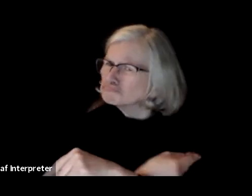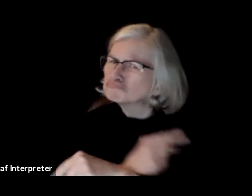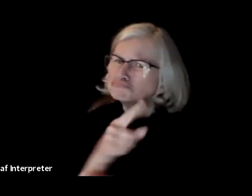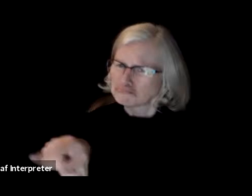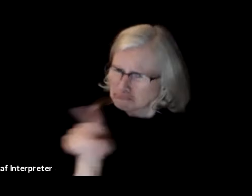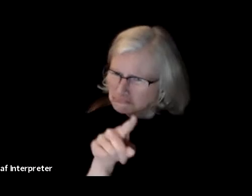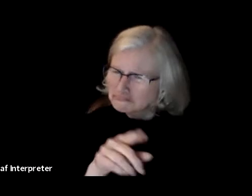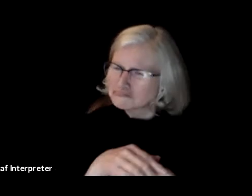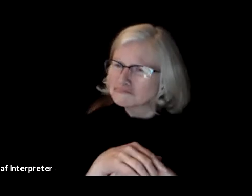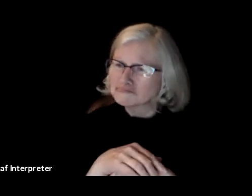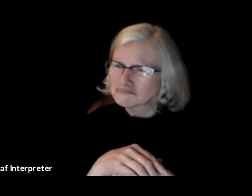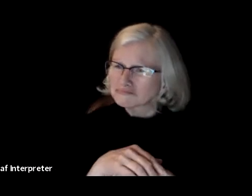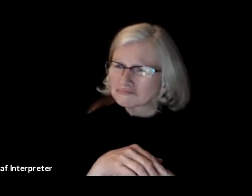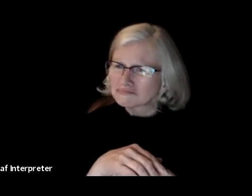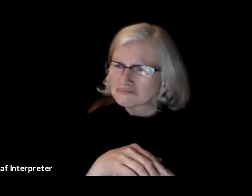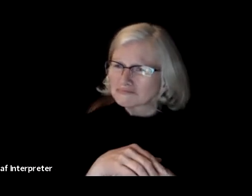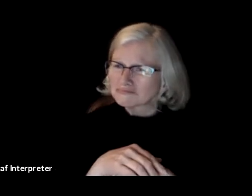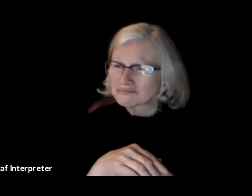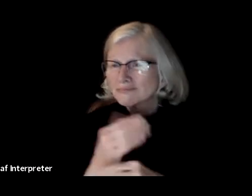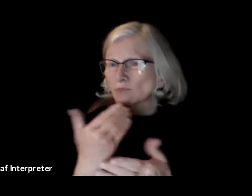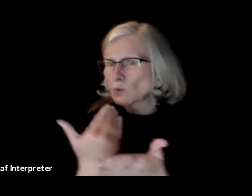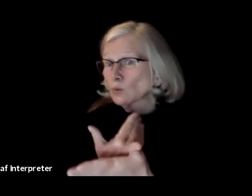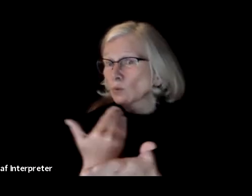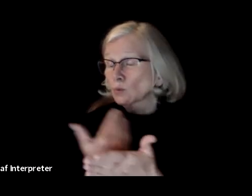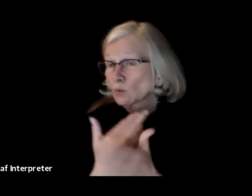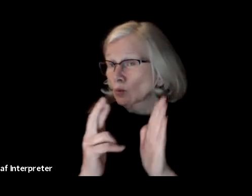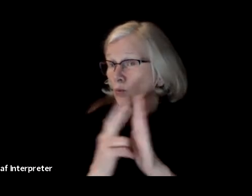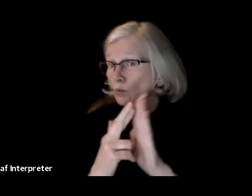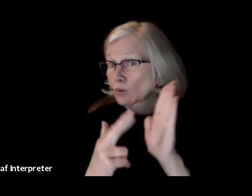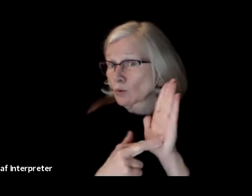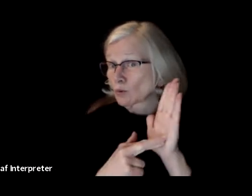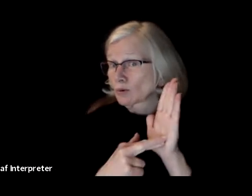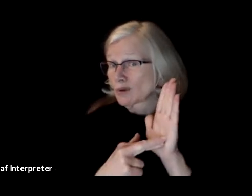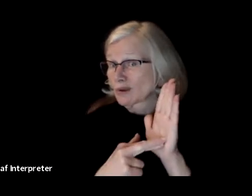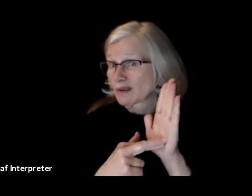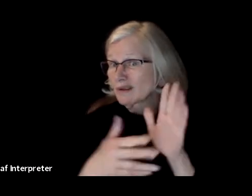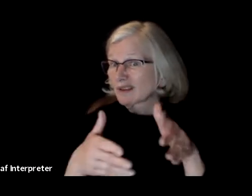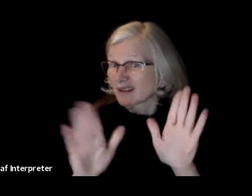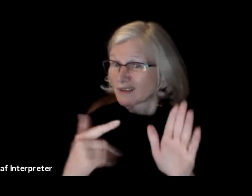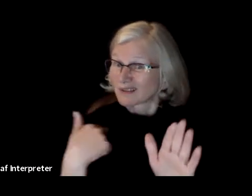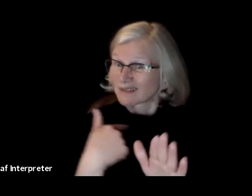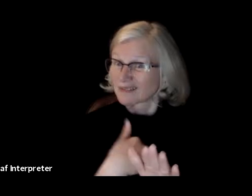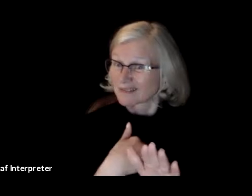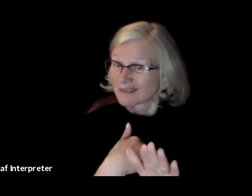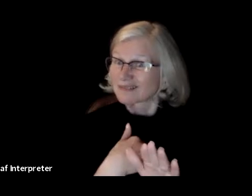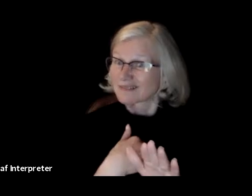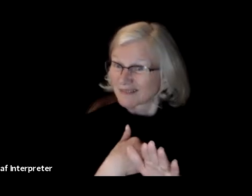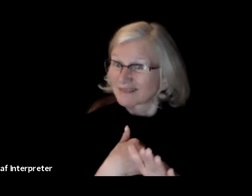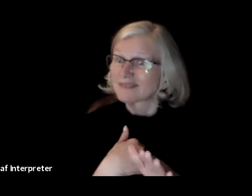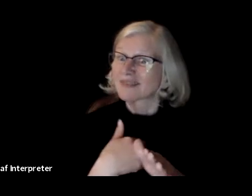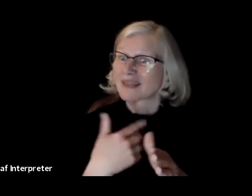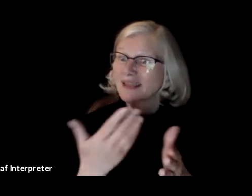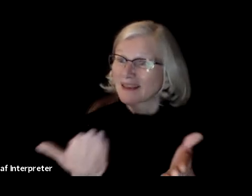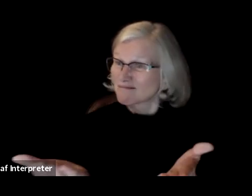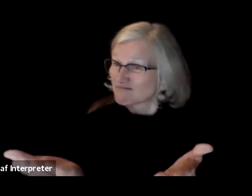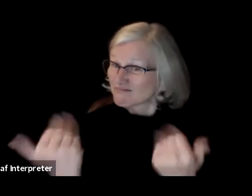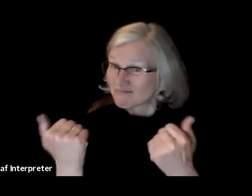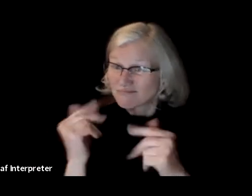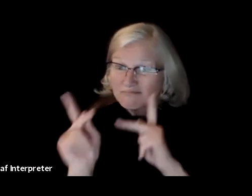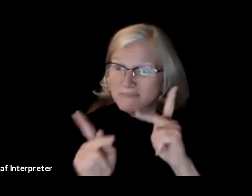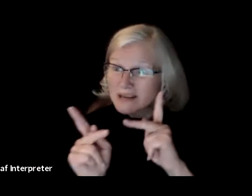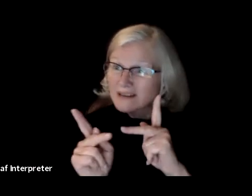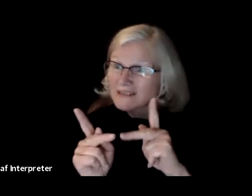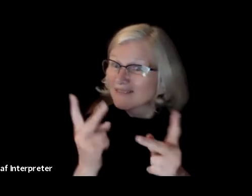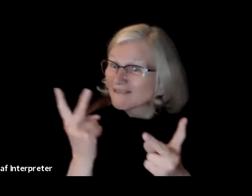new guidance that we have that I'm going to reference in just a bit allows us to take major steps forward and to invite more people into our settings with fewer restrictions and